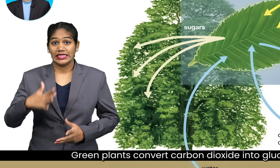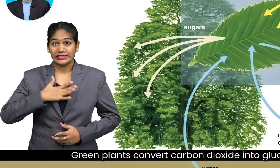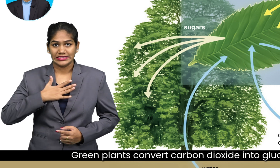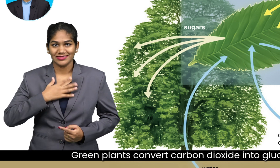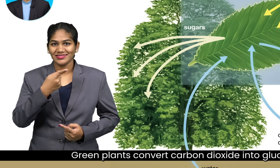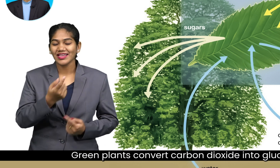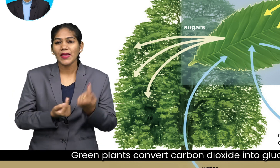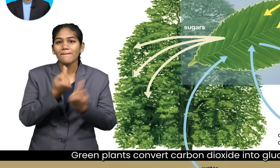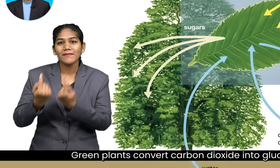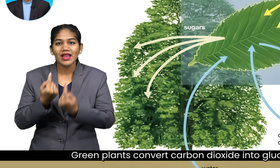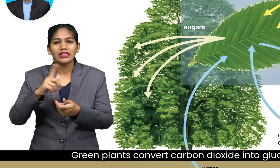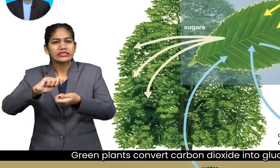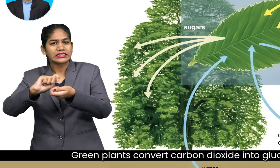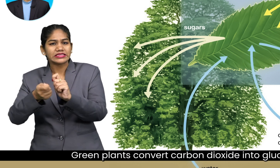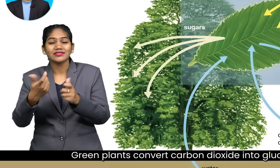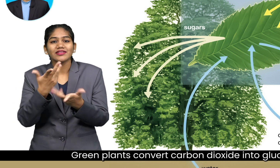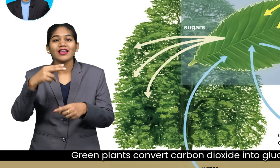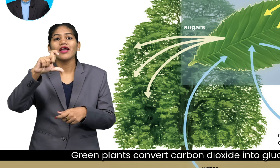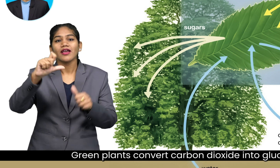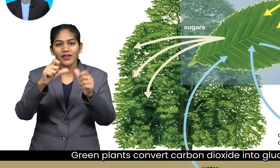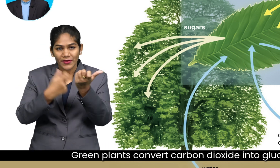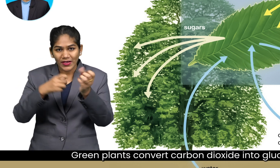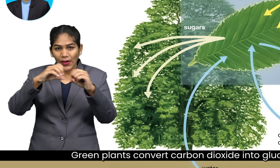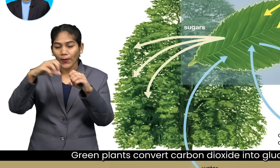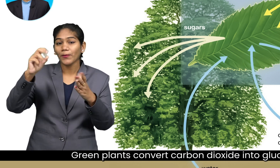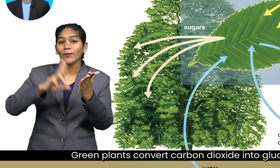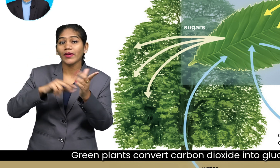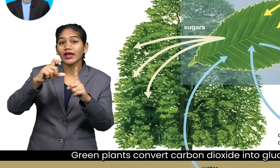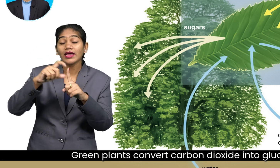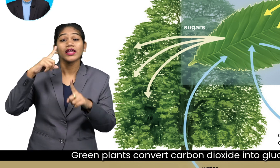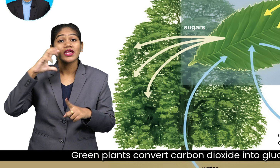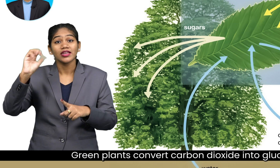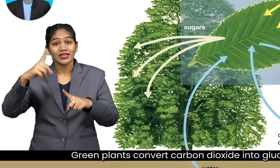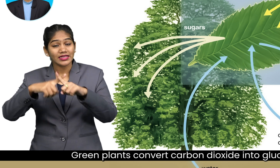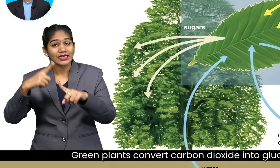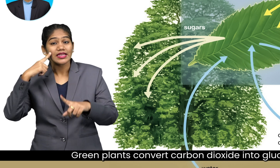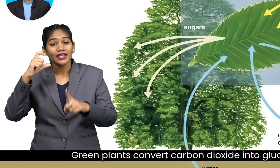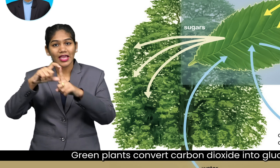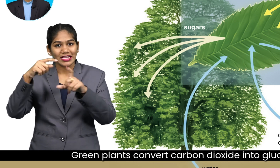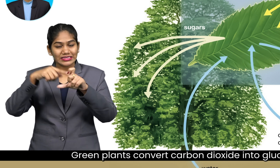Green plants convert carbon dioxide into glucose